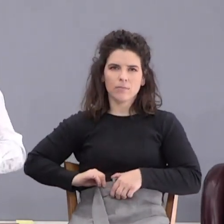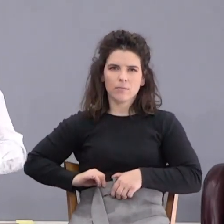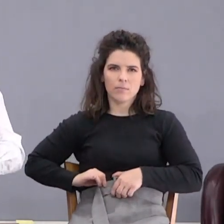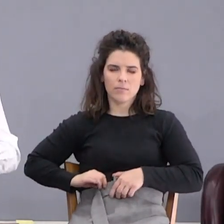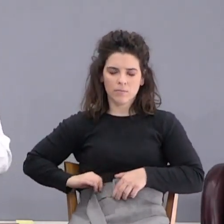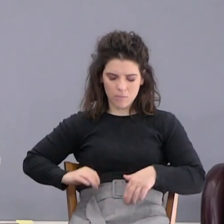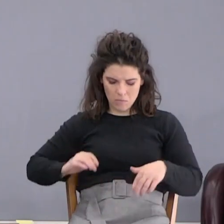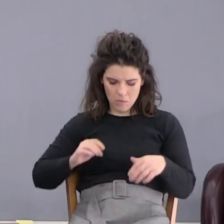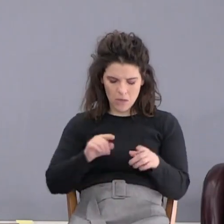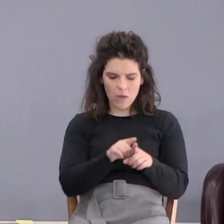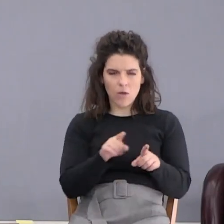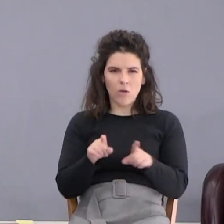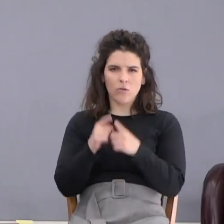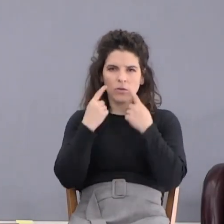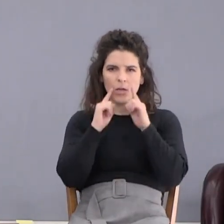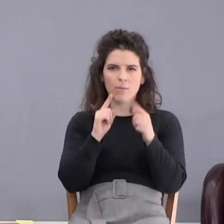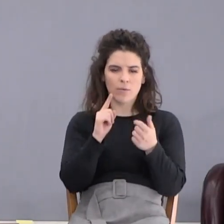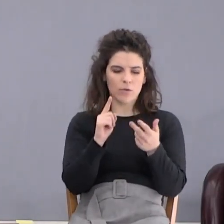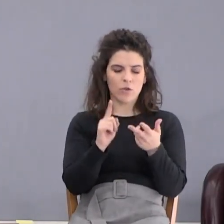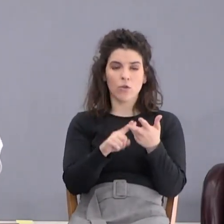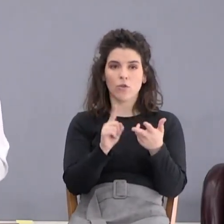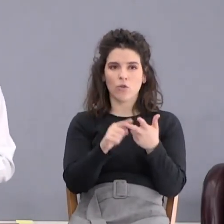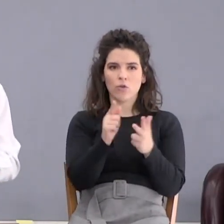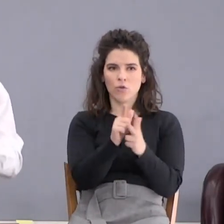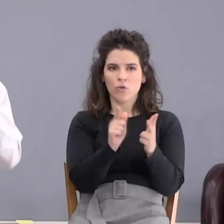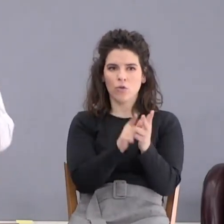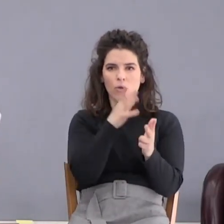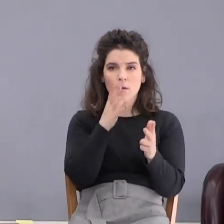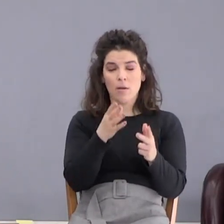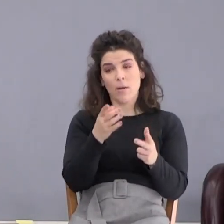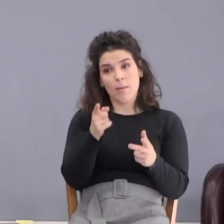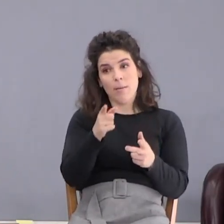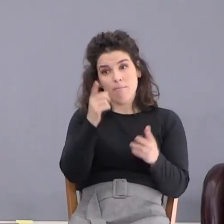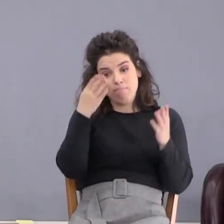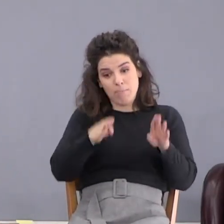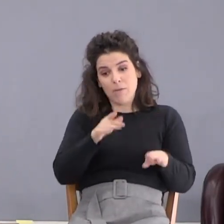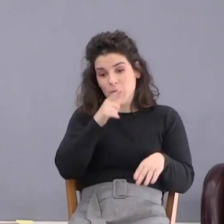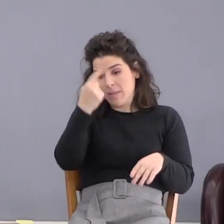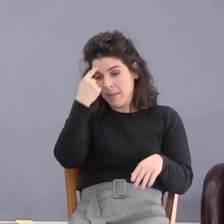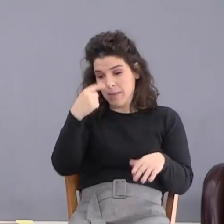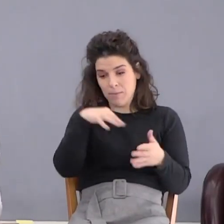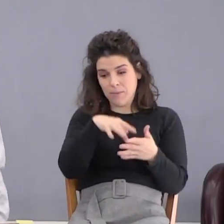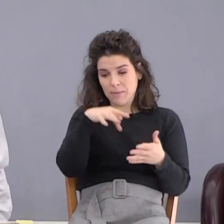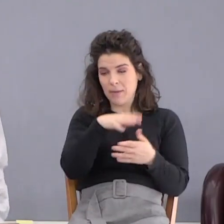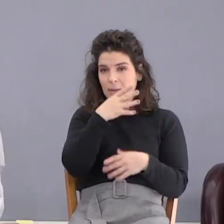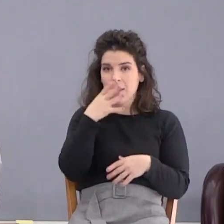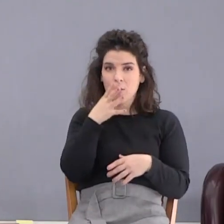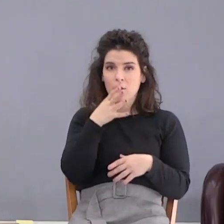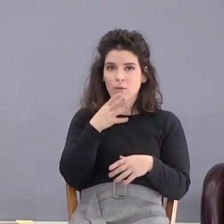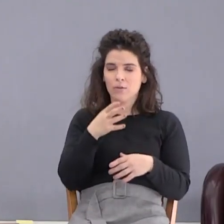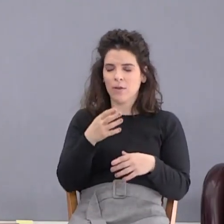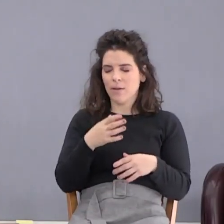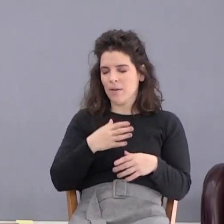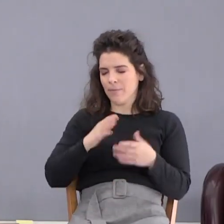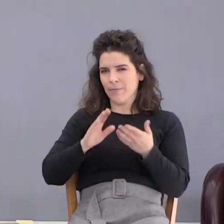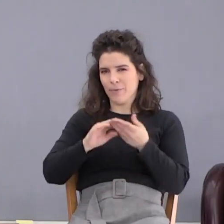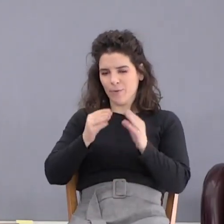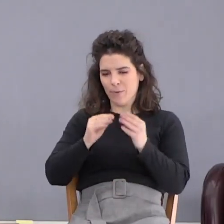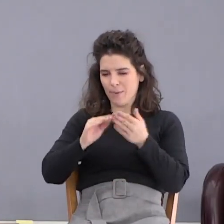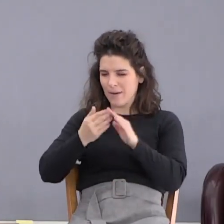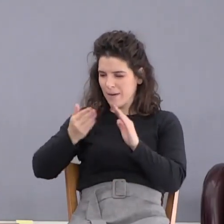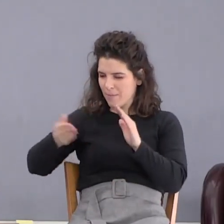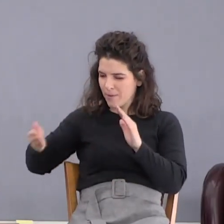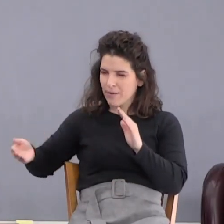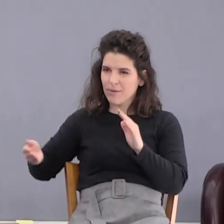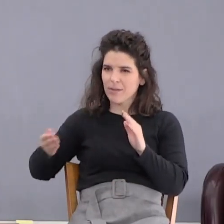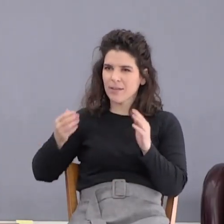of agriculture. Boy, you didn't think we were going to study agriculture this morning, huh? You know, my neighbor next door, you know, it's still kind of